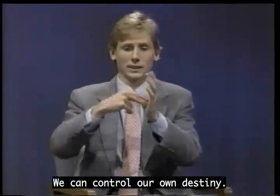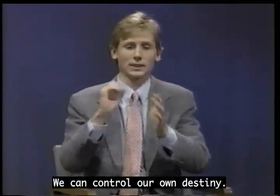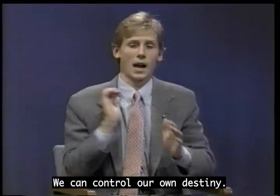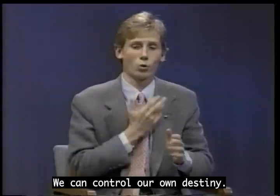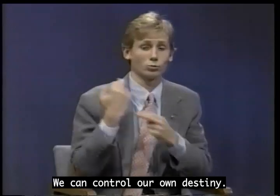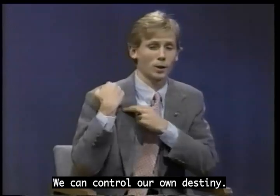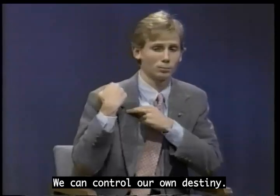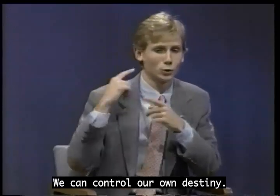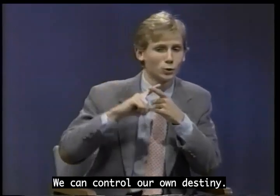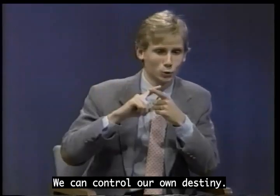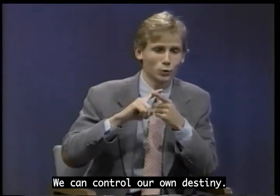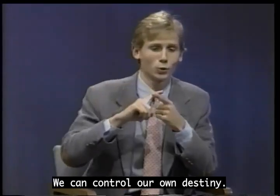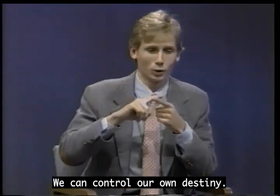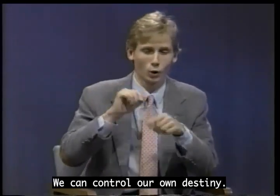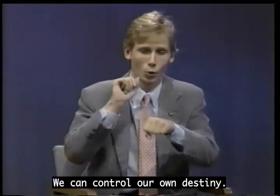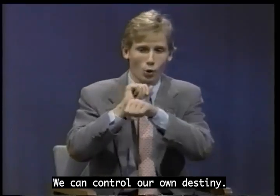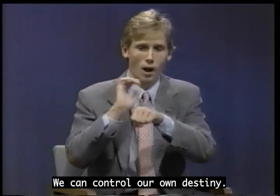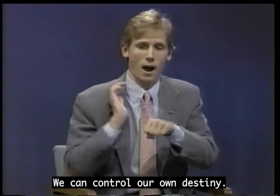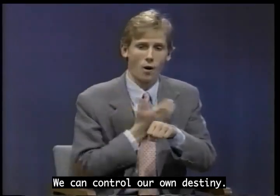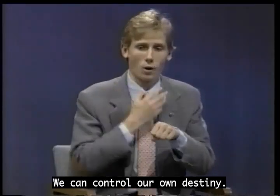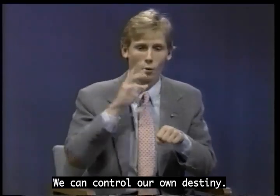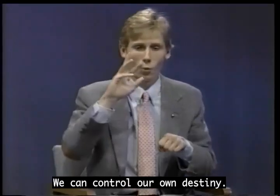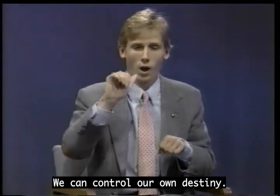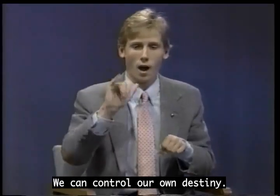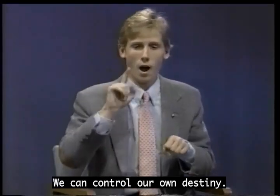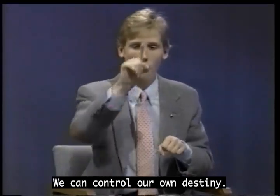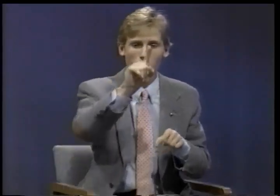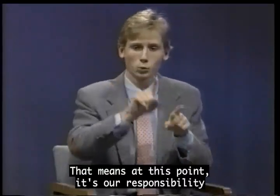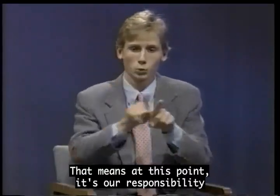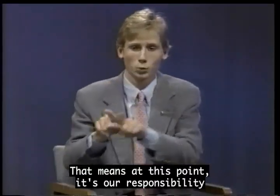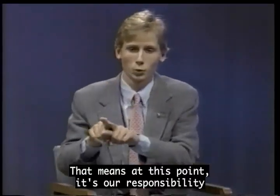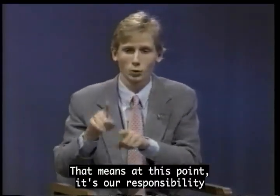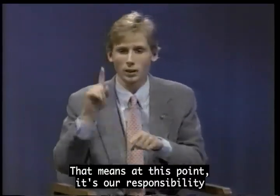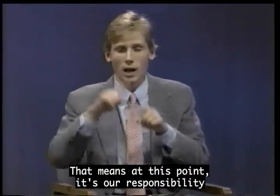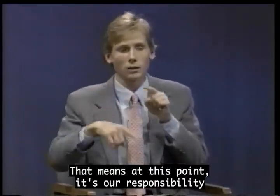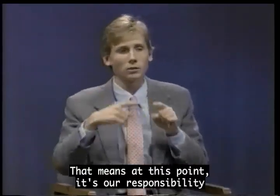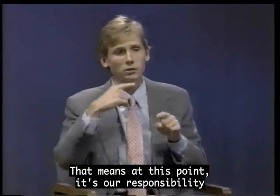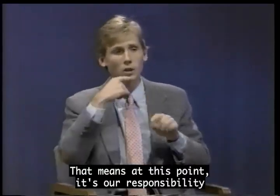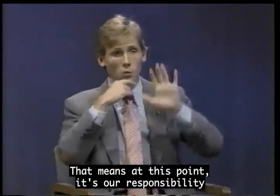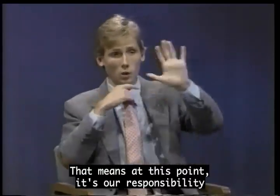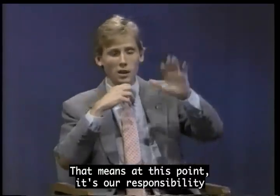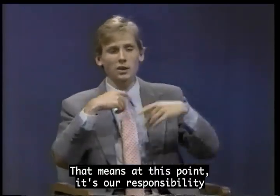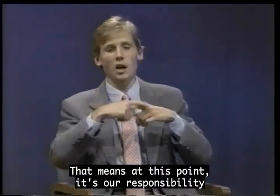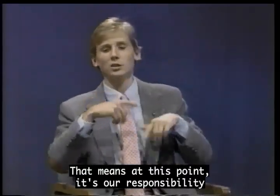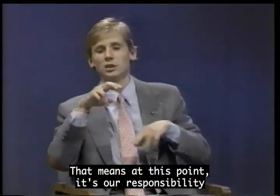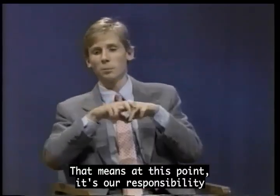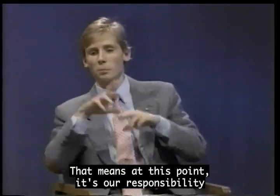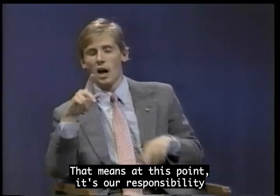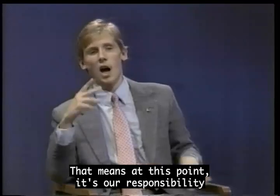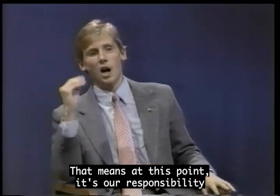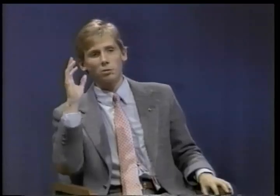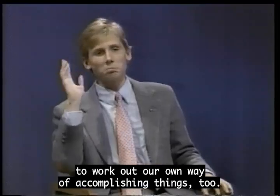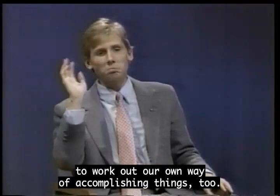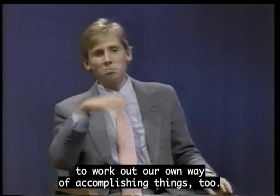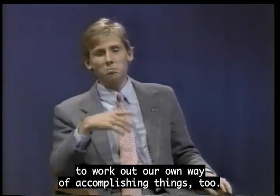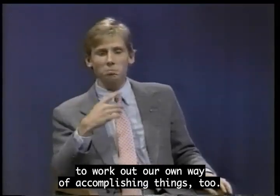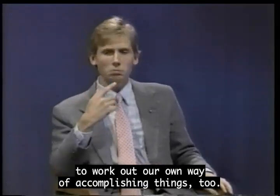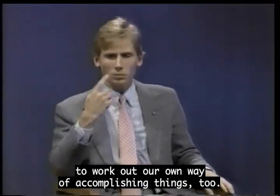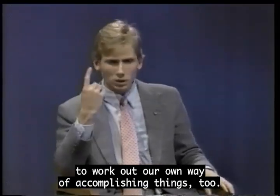own destiny. That means at this point it's our responsibility to work out our own way of accomplishing things too. We